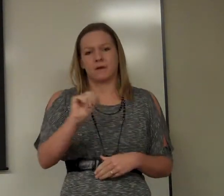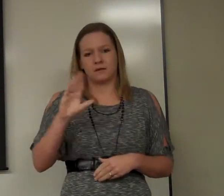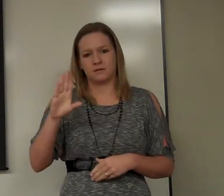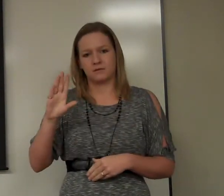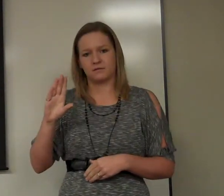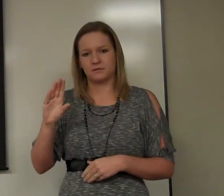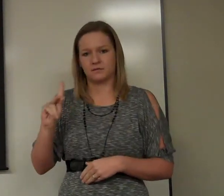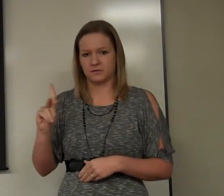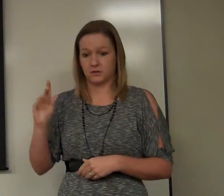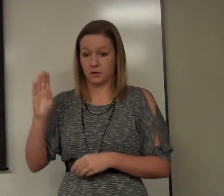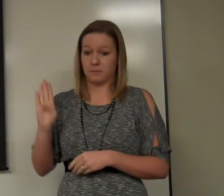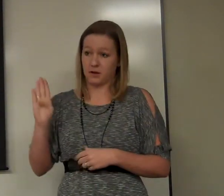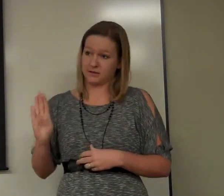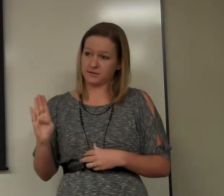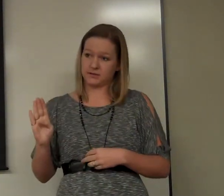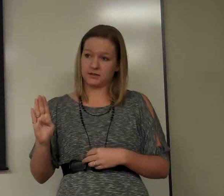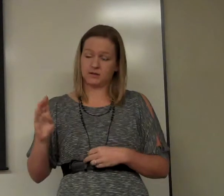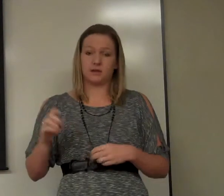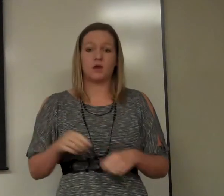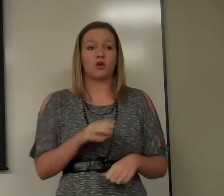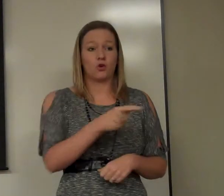cannons pointing down at the city.